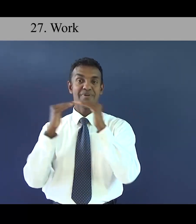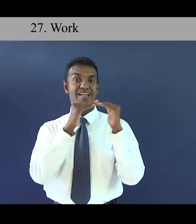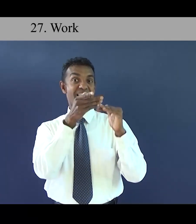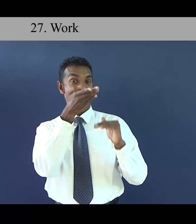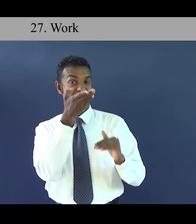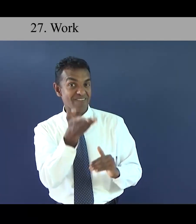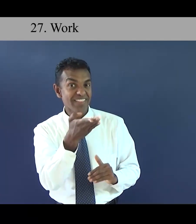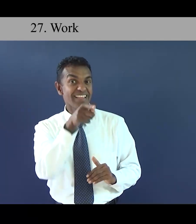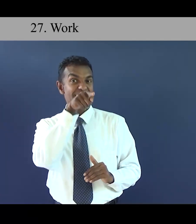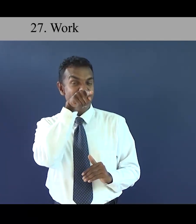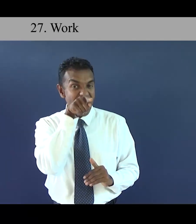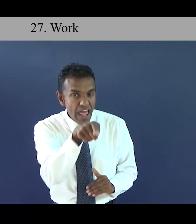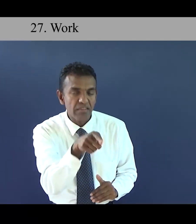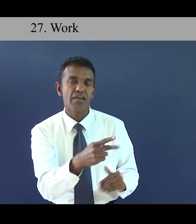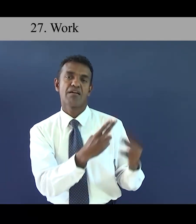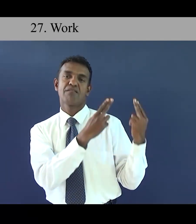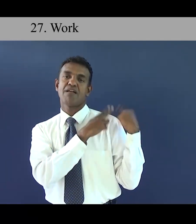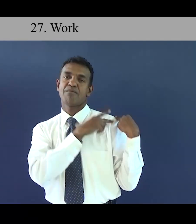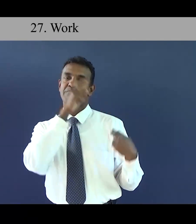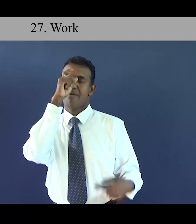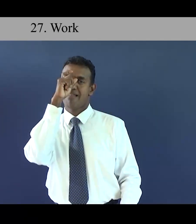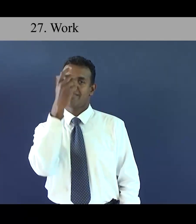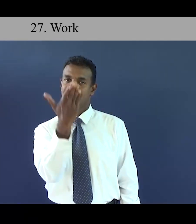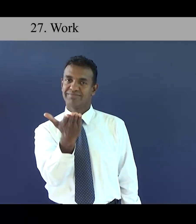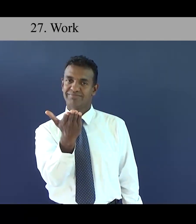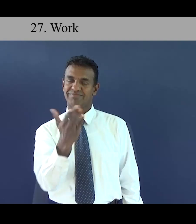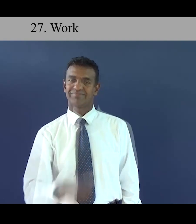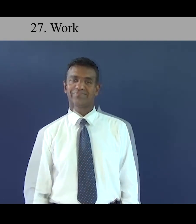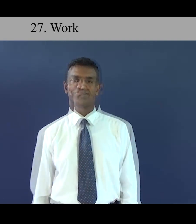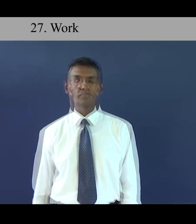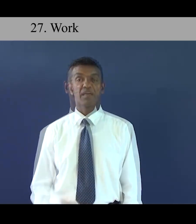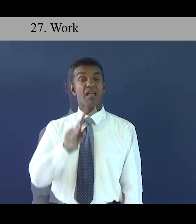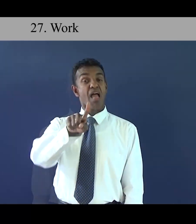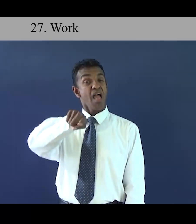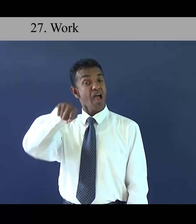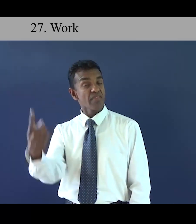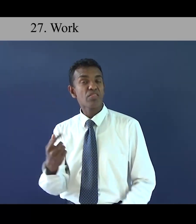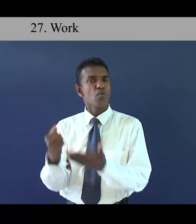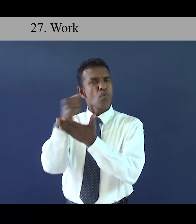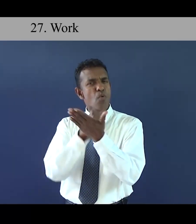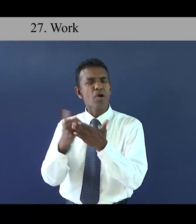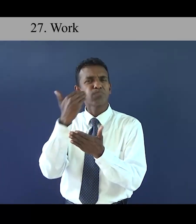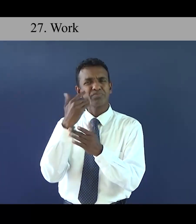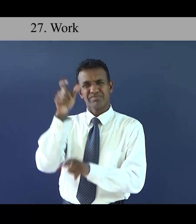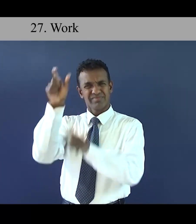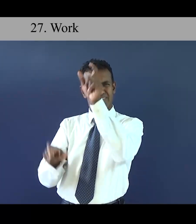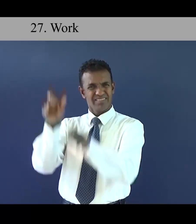making sure disabled people have a right to join a union the same